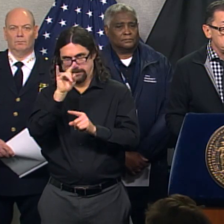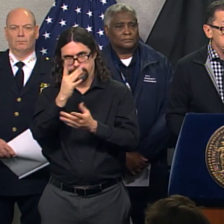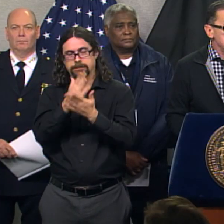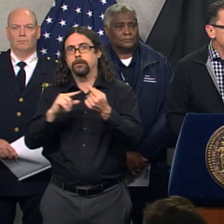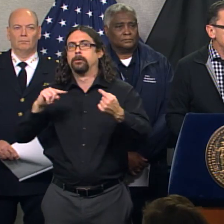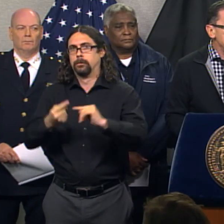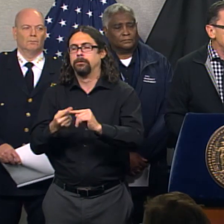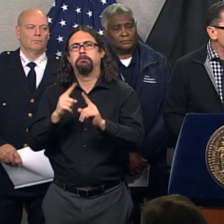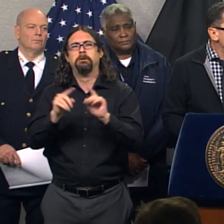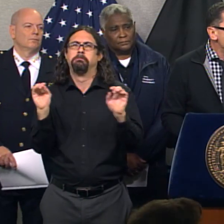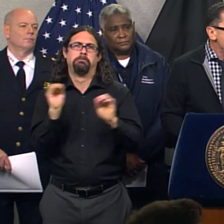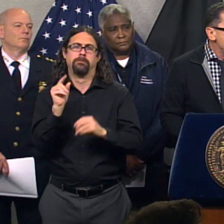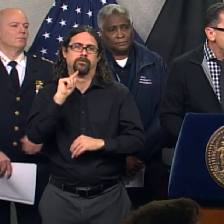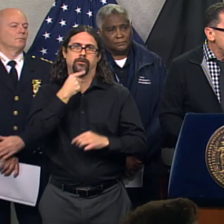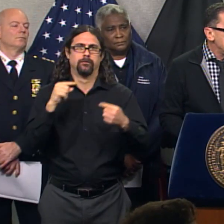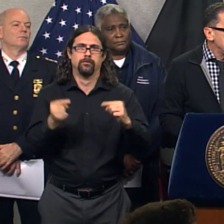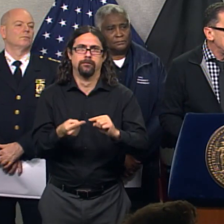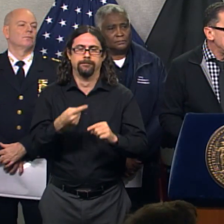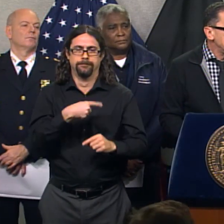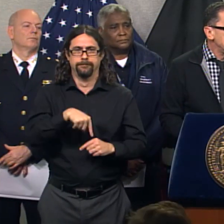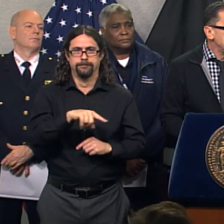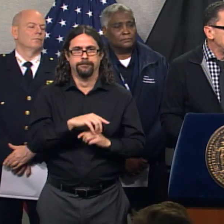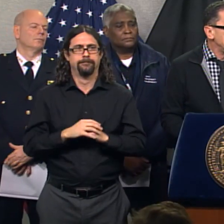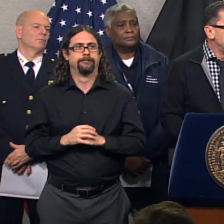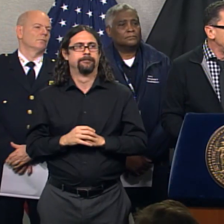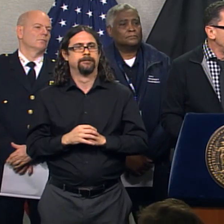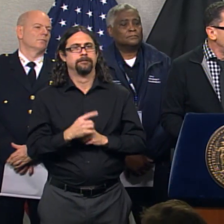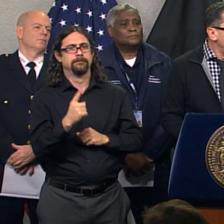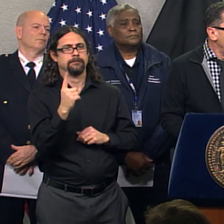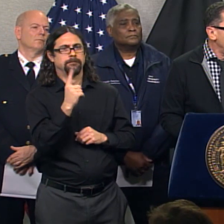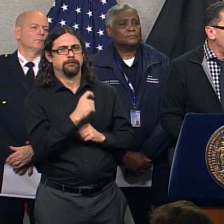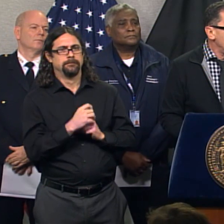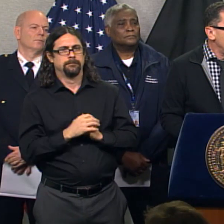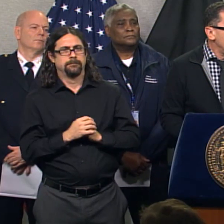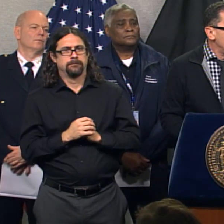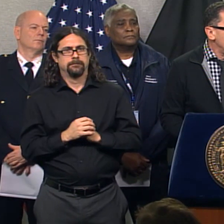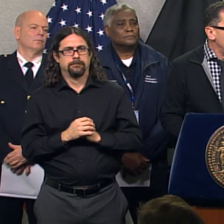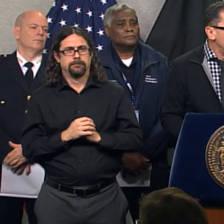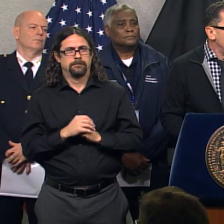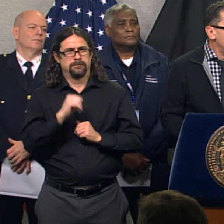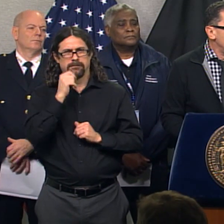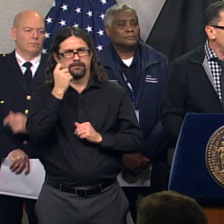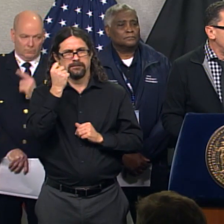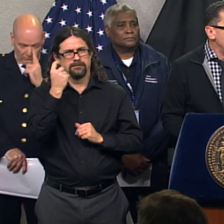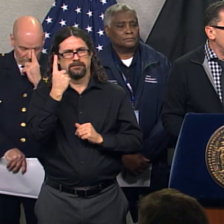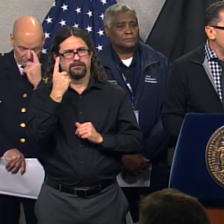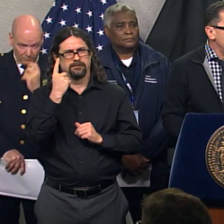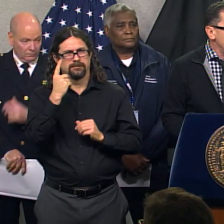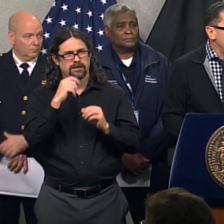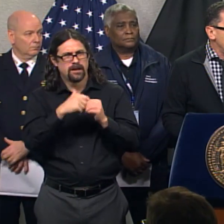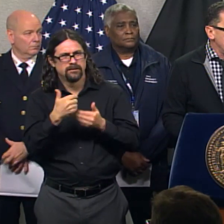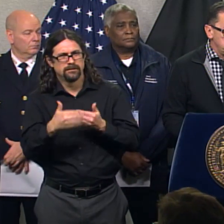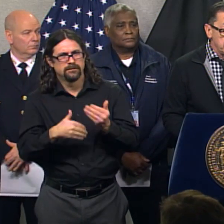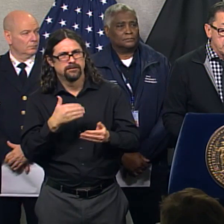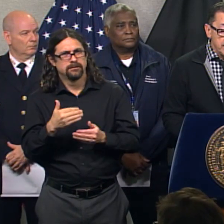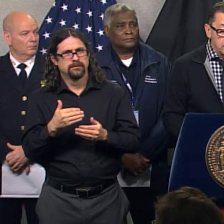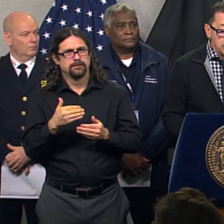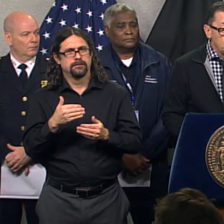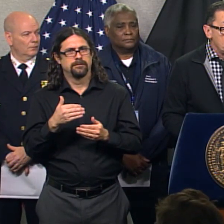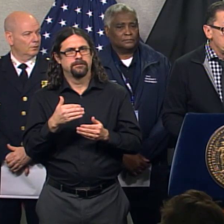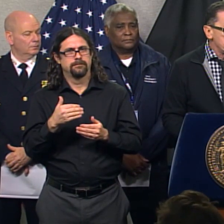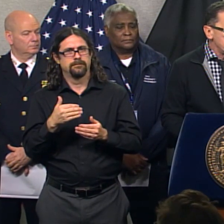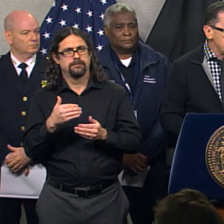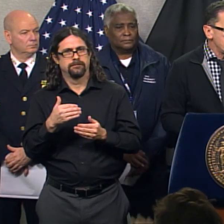another. I don't really understand how this works, but is it harder to put out a fire in the snow or easier? It can take a